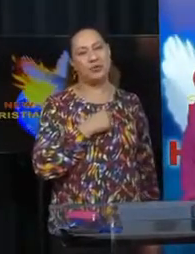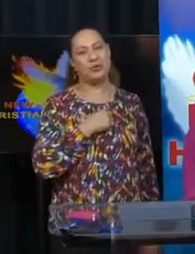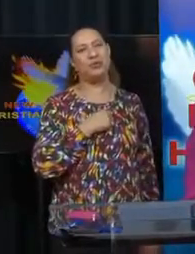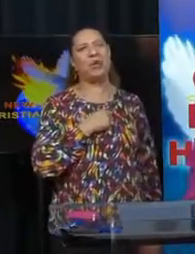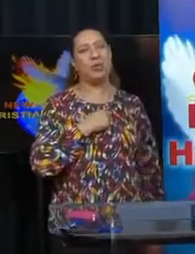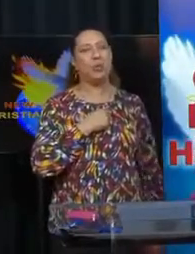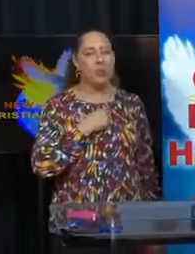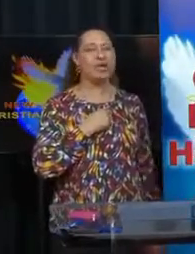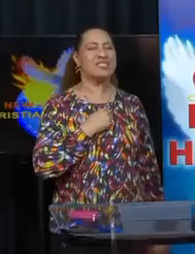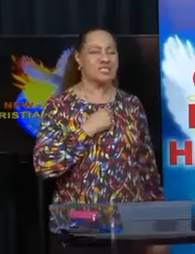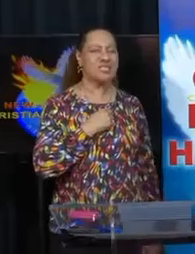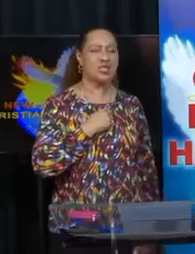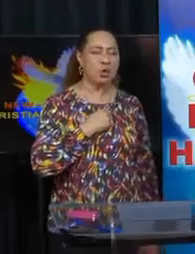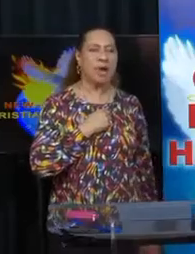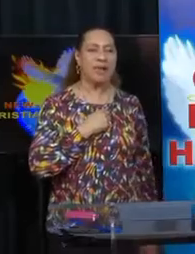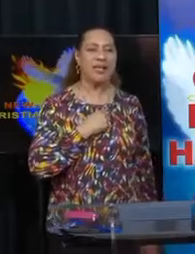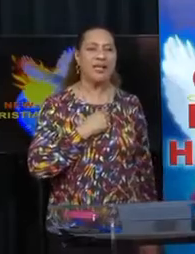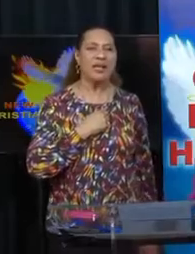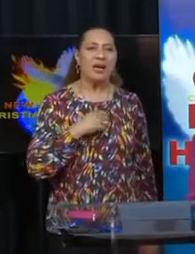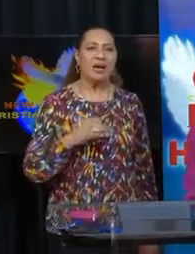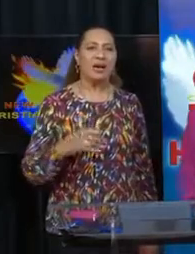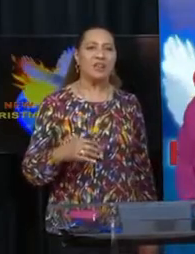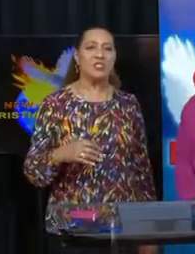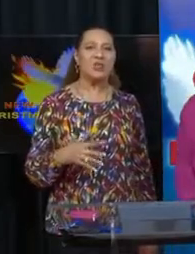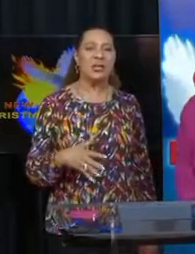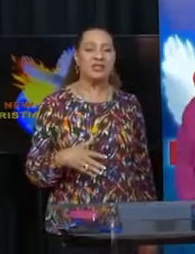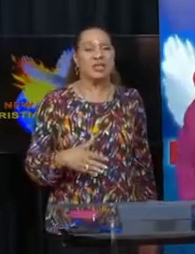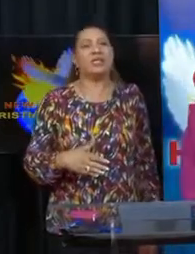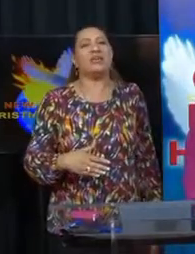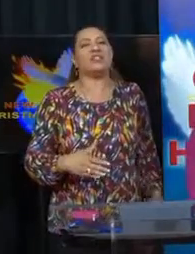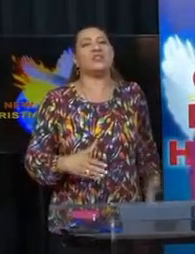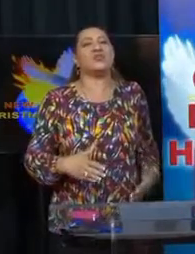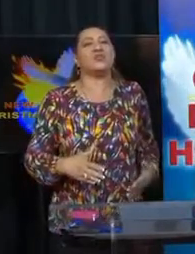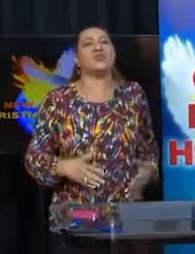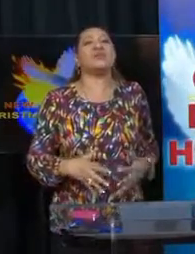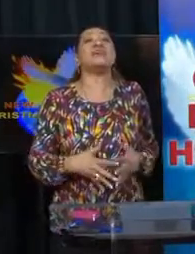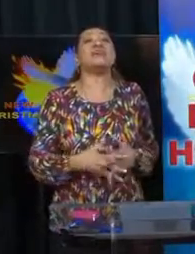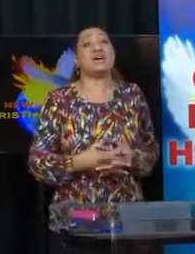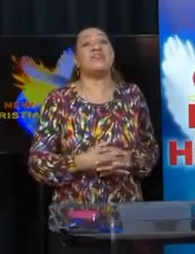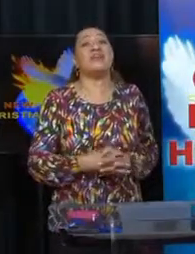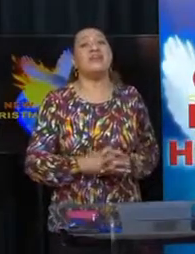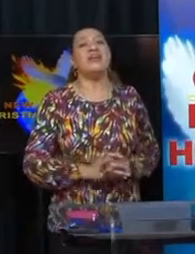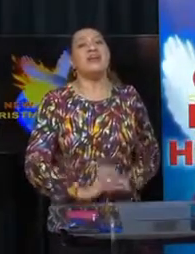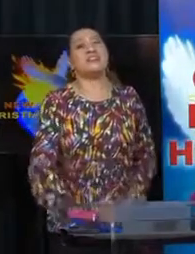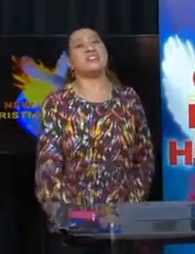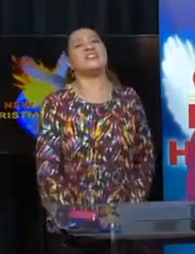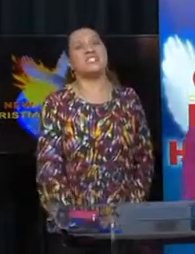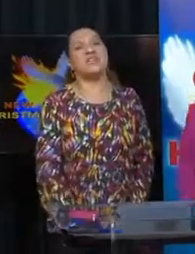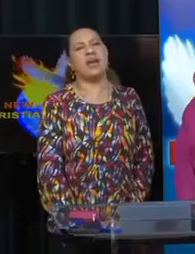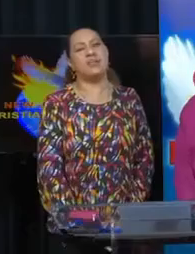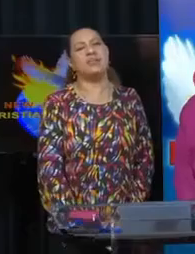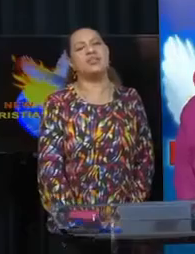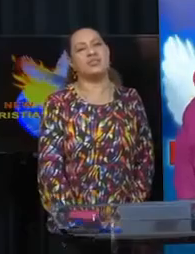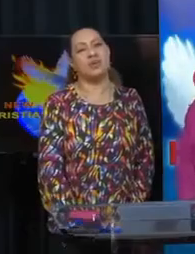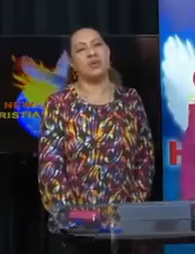you really want it so badly To work then you need to rise above it and say to yourself. I need to give it a go